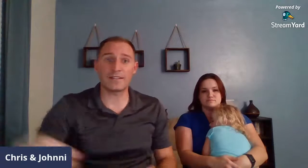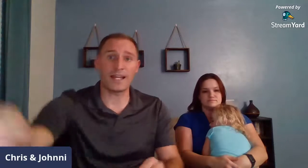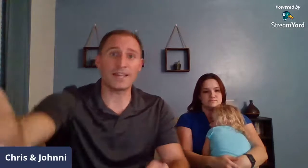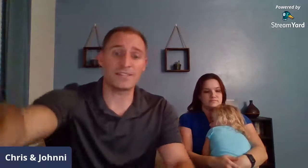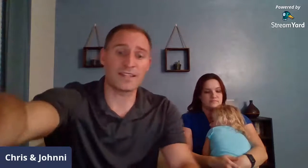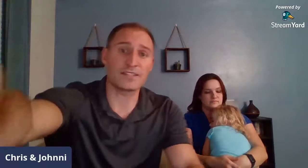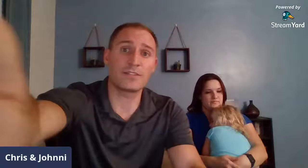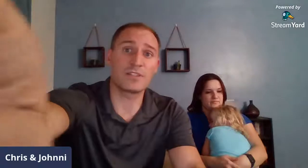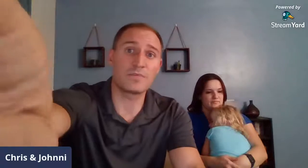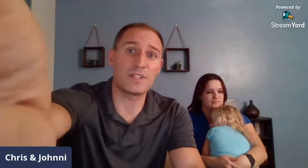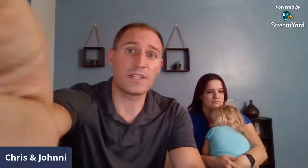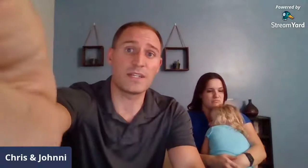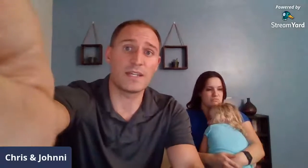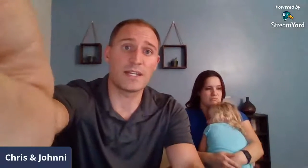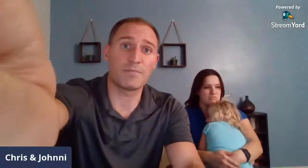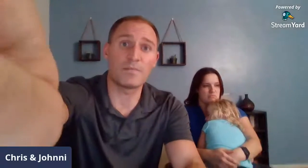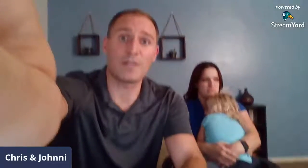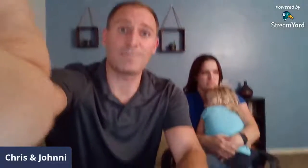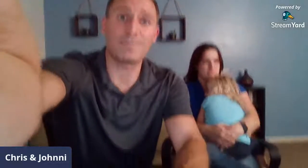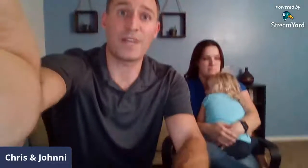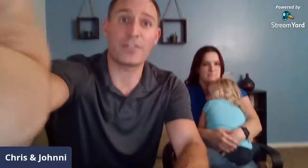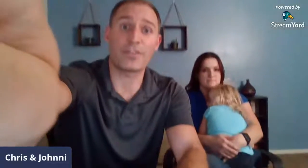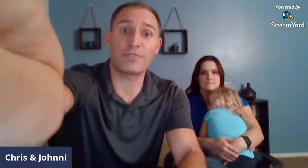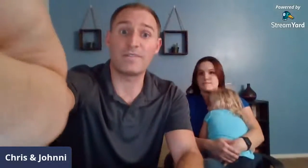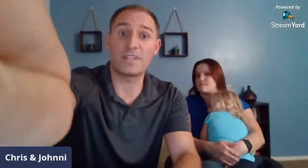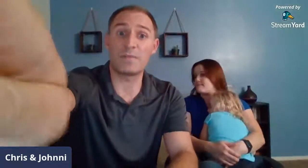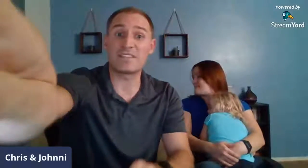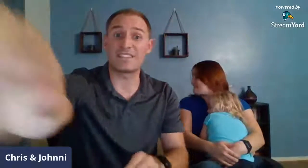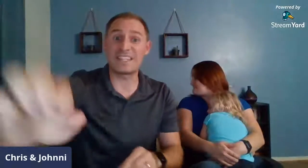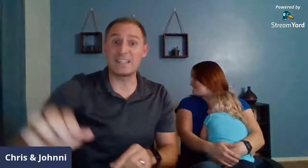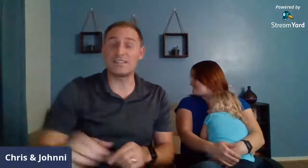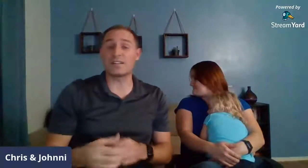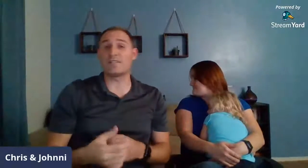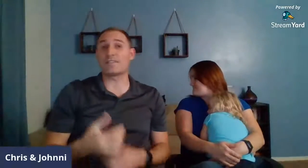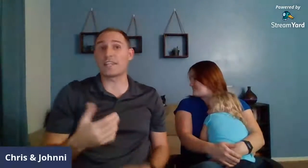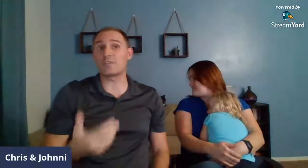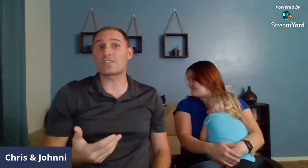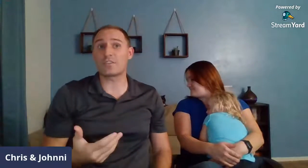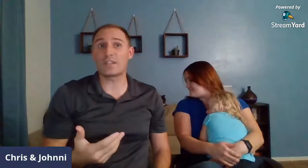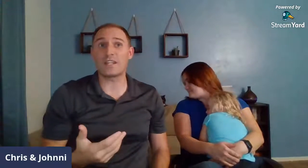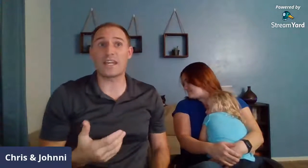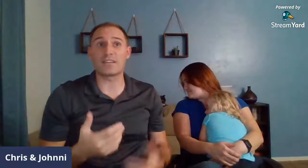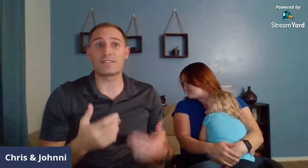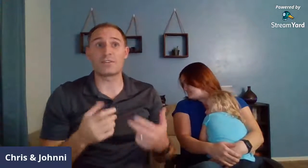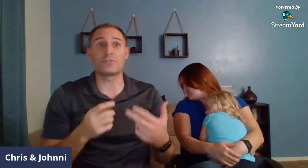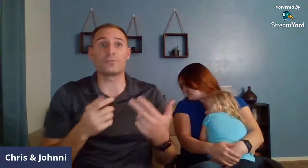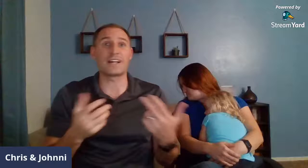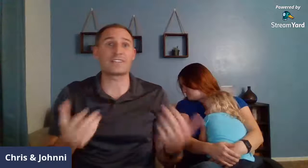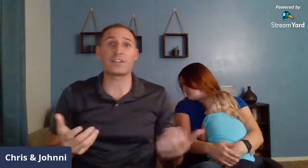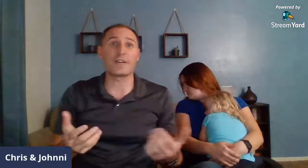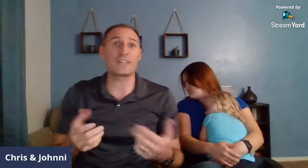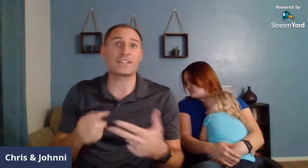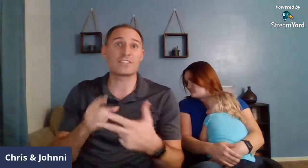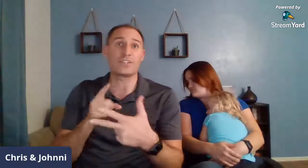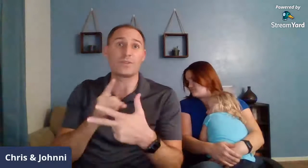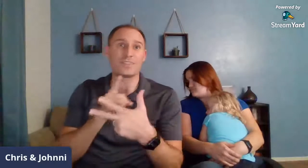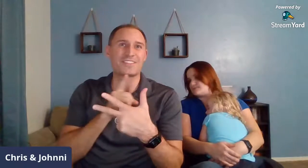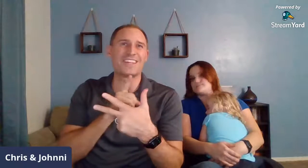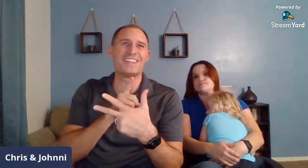class is actually going to be about the 3 fundamental keys of language learning. And so I'll just go ahead and let you know what those keys are